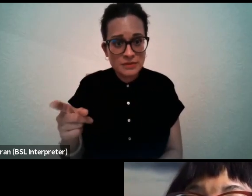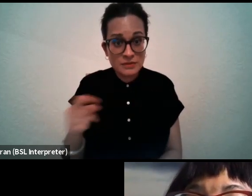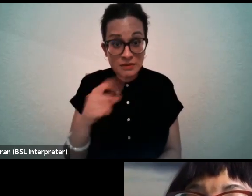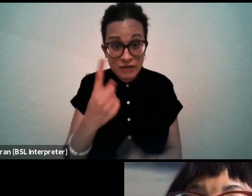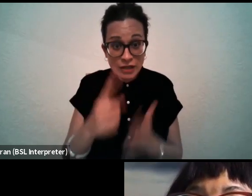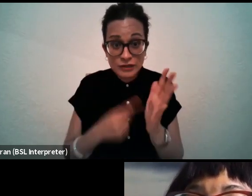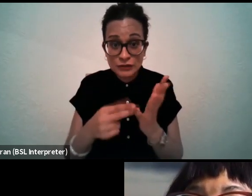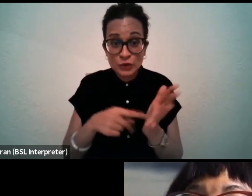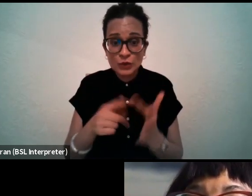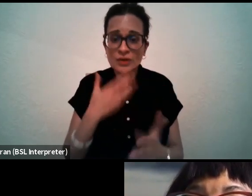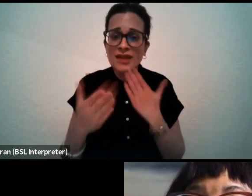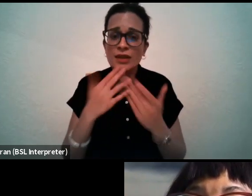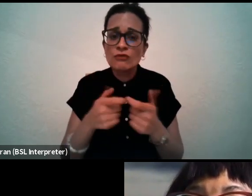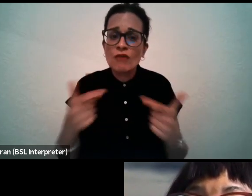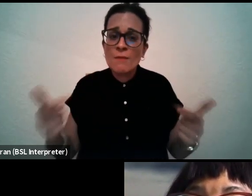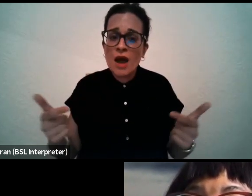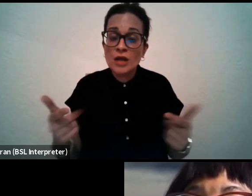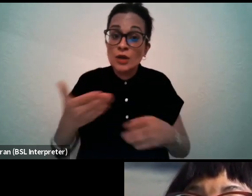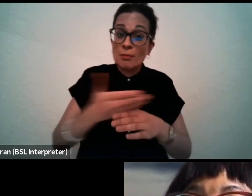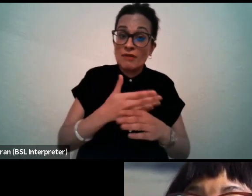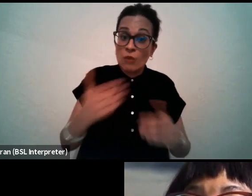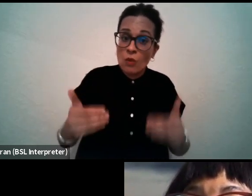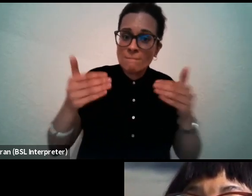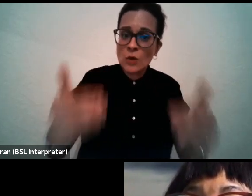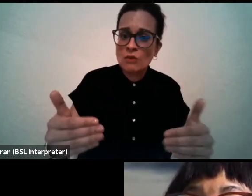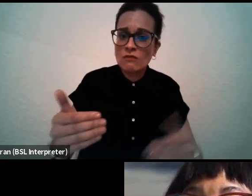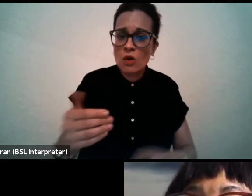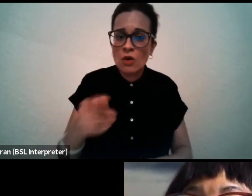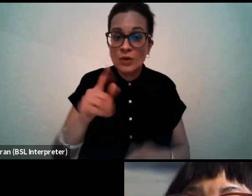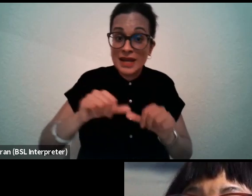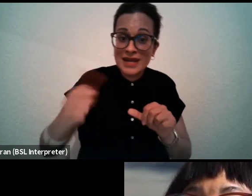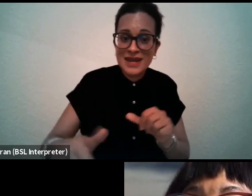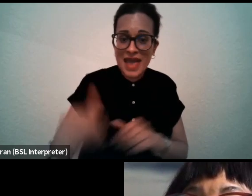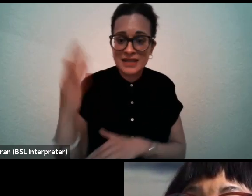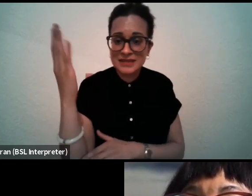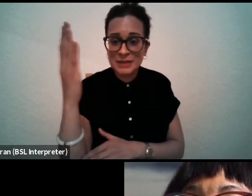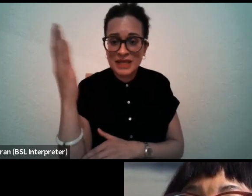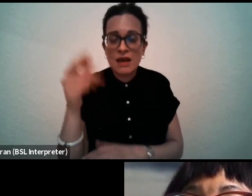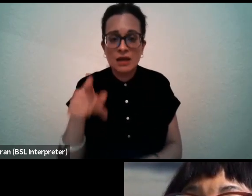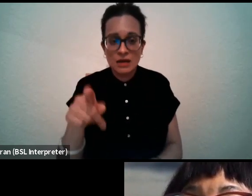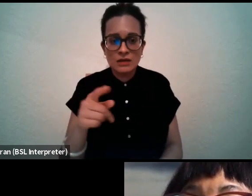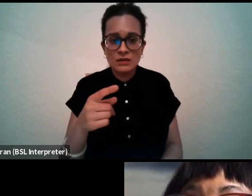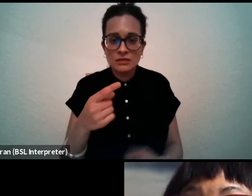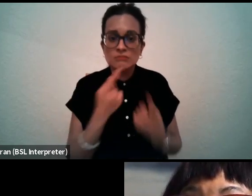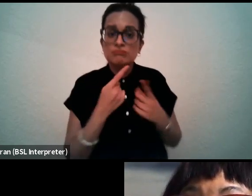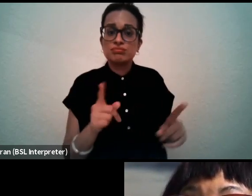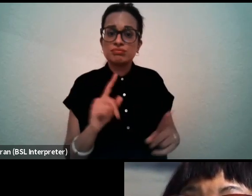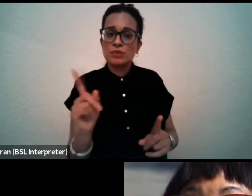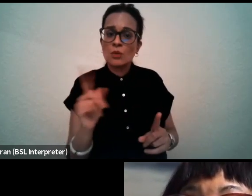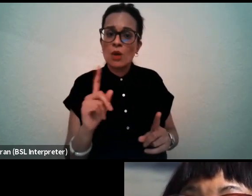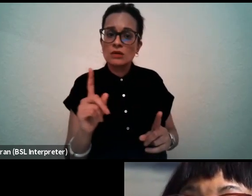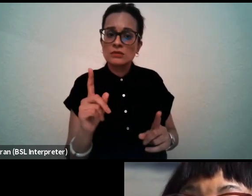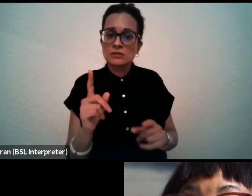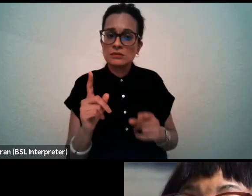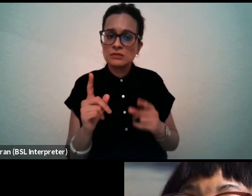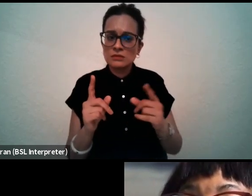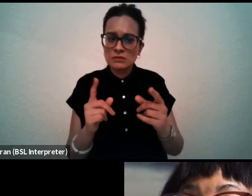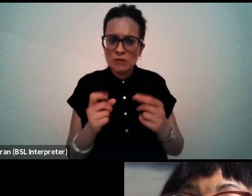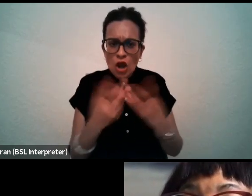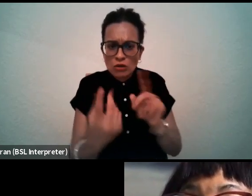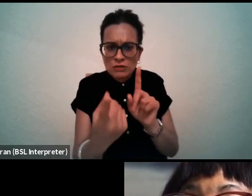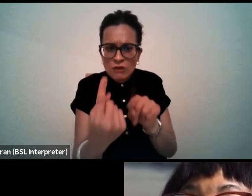So thanks very much for that. And before I move on to our next speaker, I just want to say that we have had, most of our